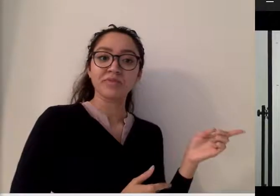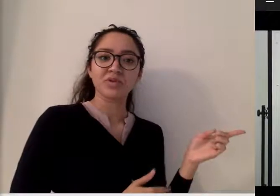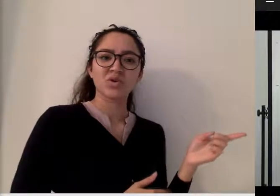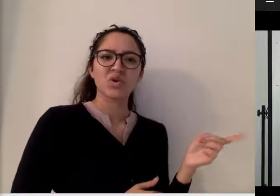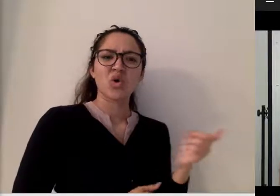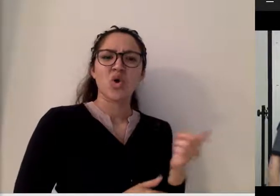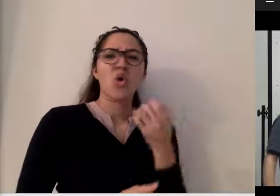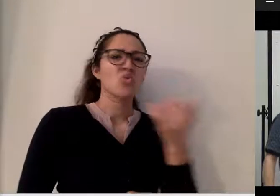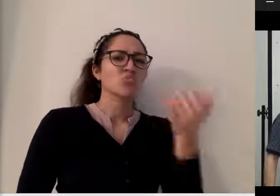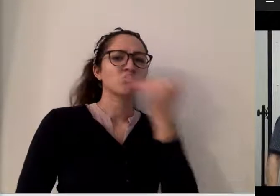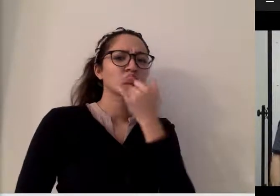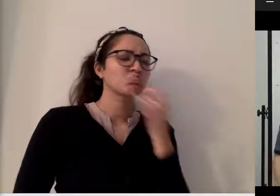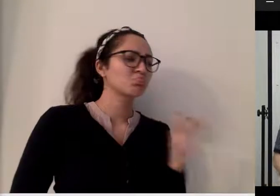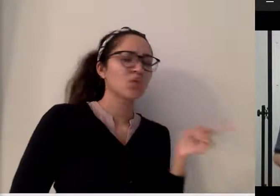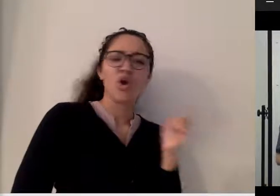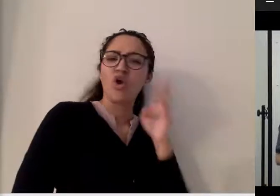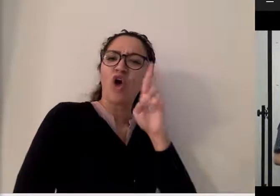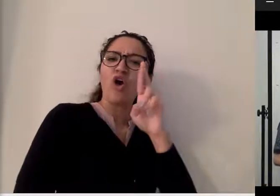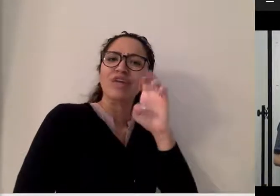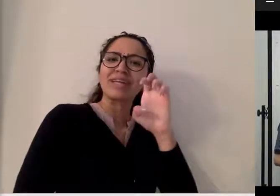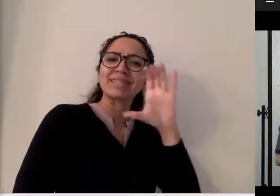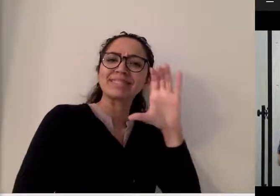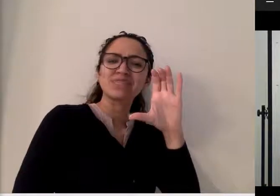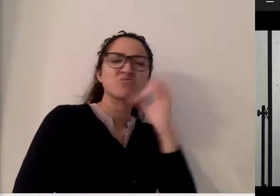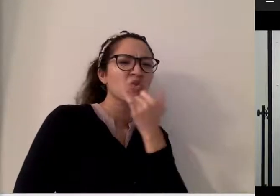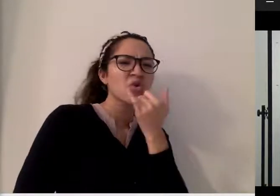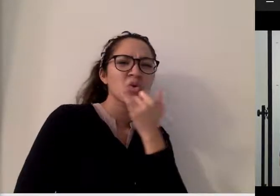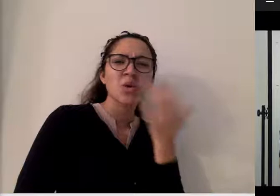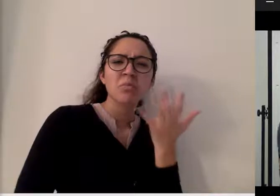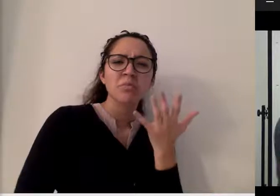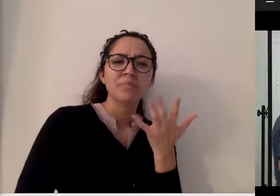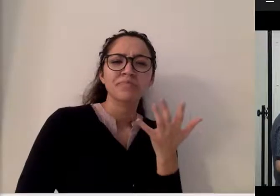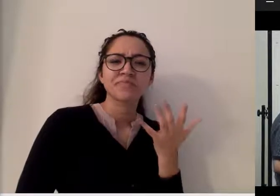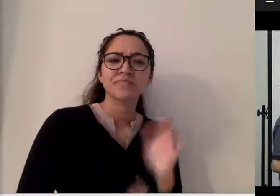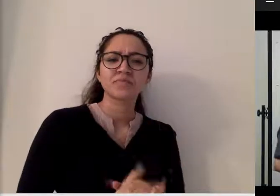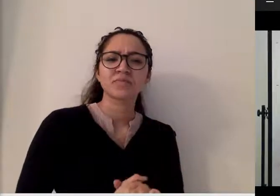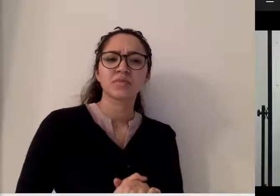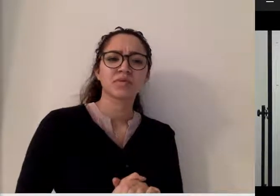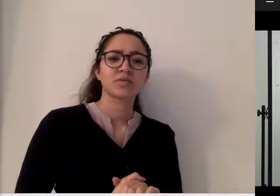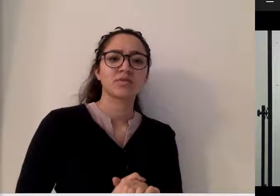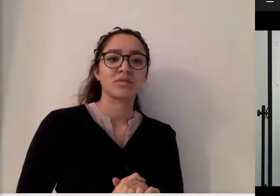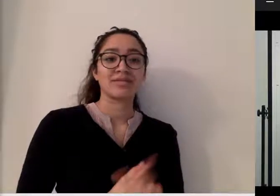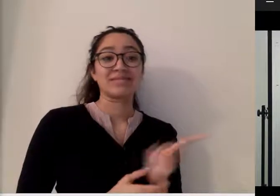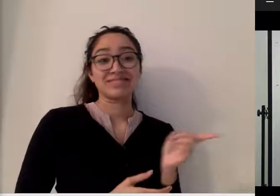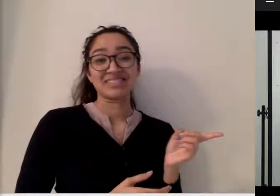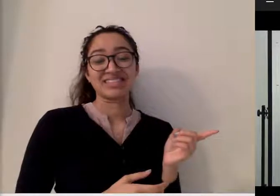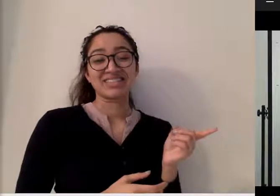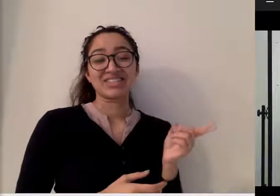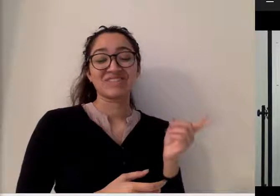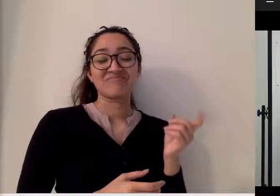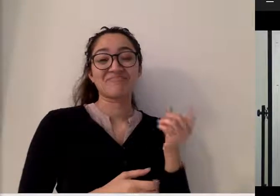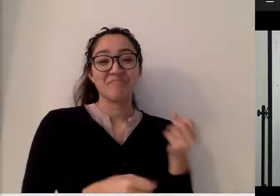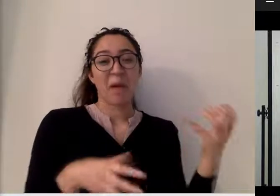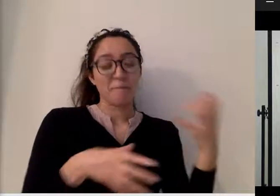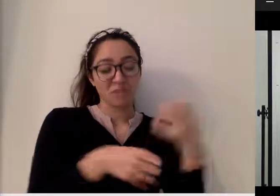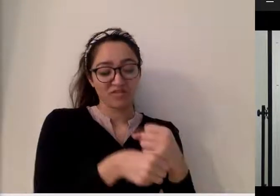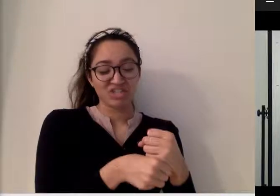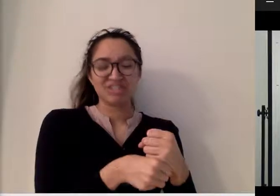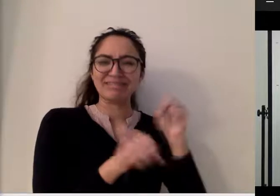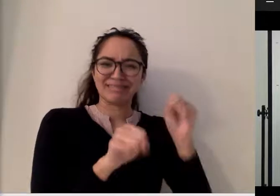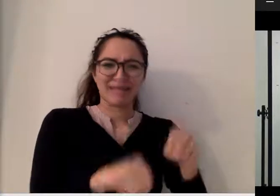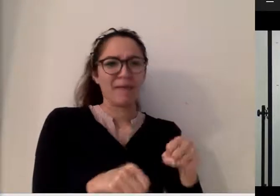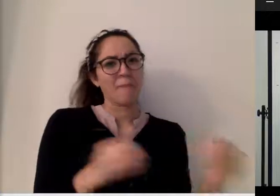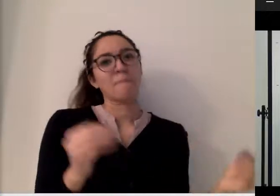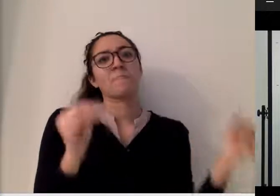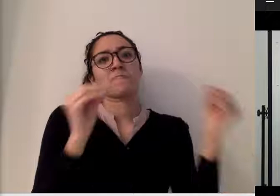with this abbreviation? Could be a couple different things. Yeah, this could stand for lots of things, right? And that's